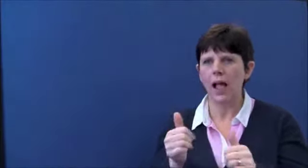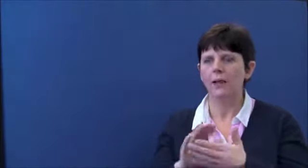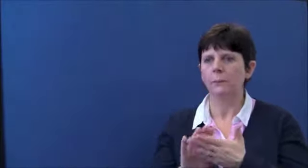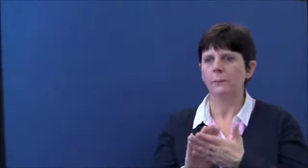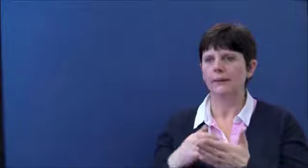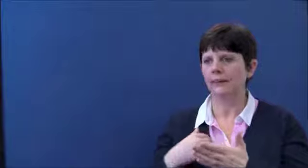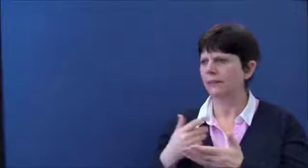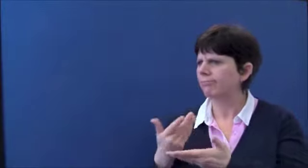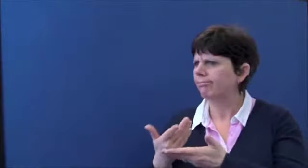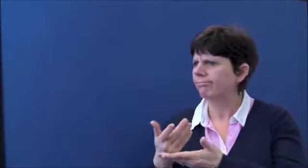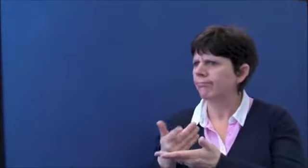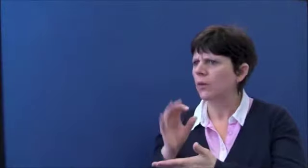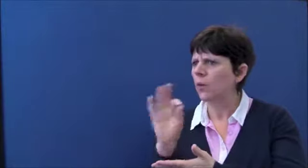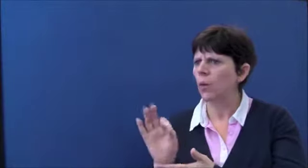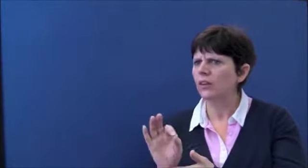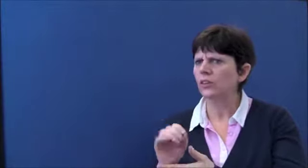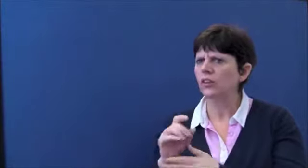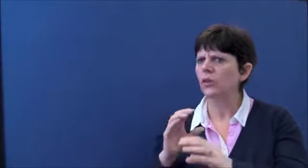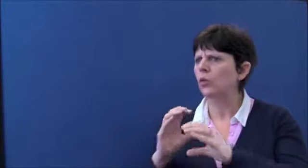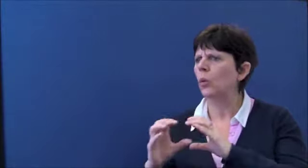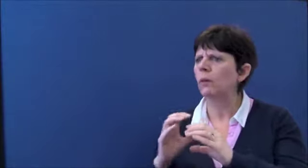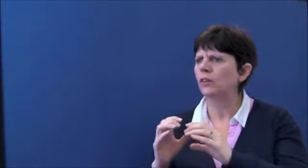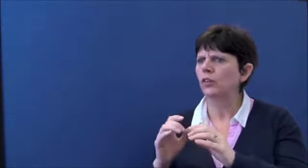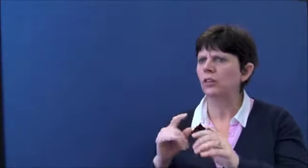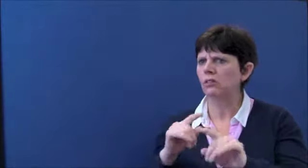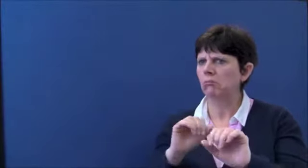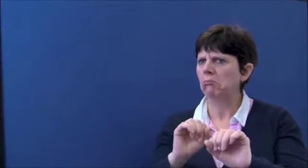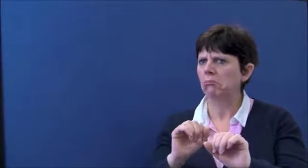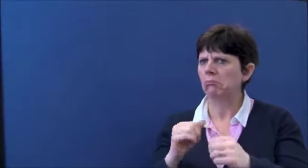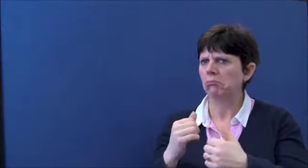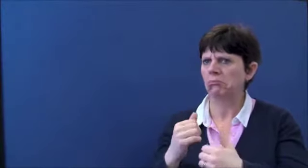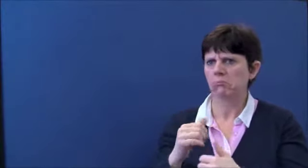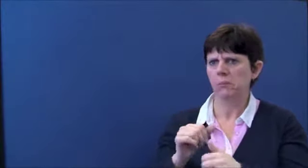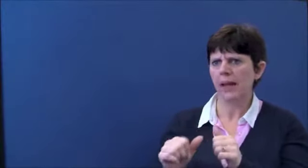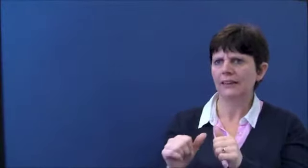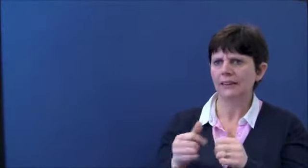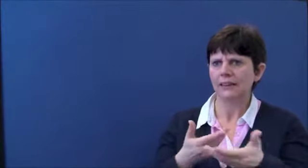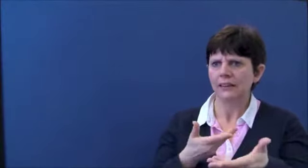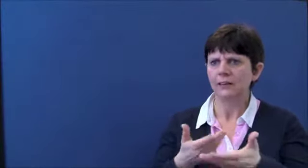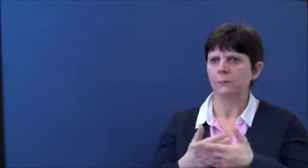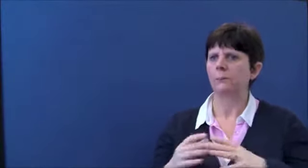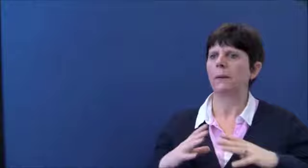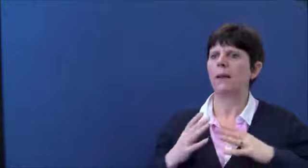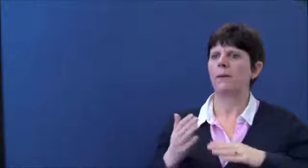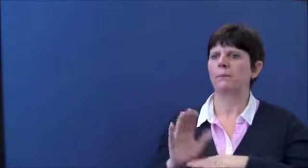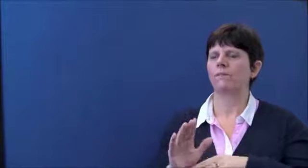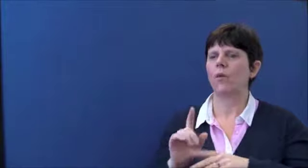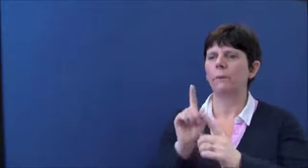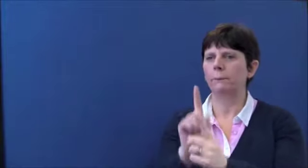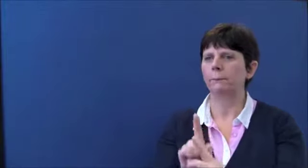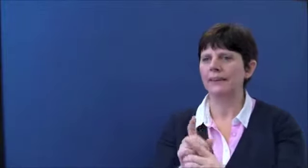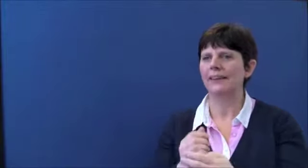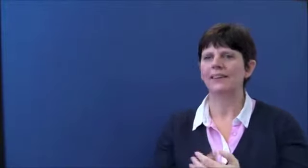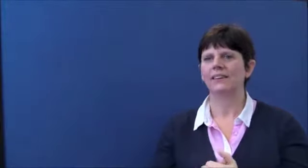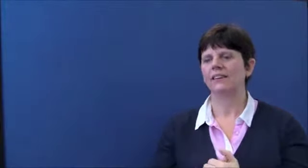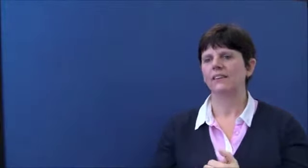member, so that they then have some idea of the young person's communication needs. This will help us to make sure that we can understand each other